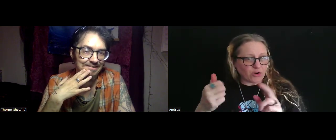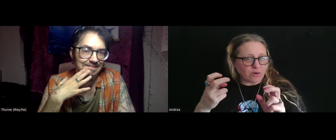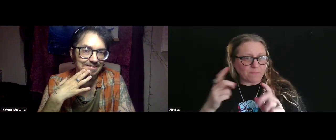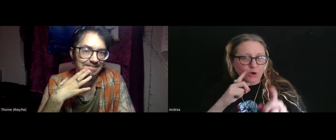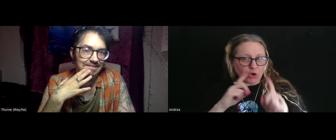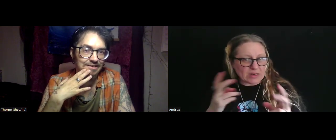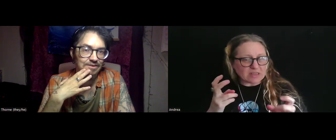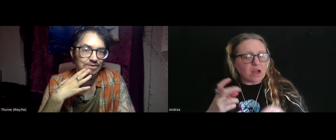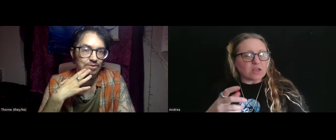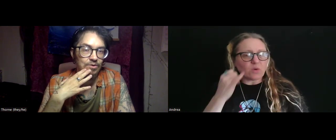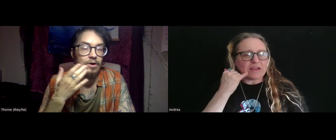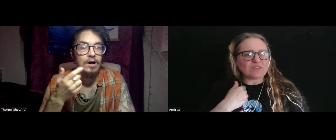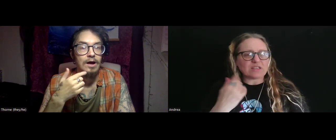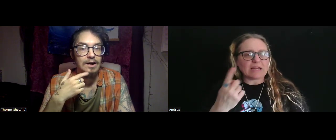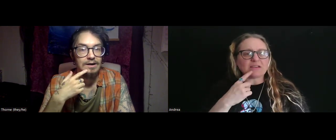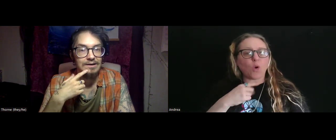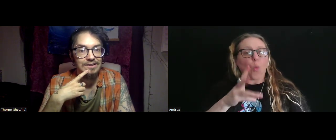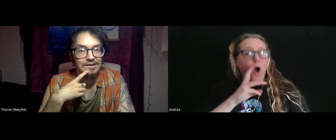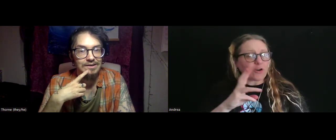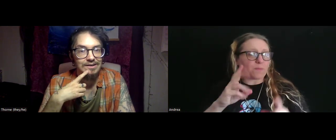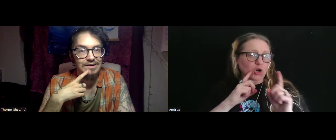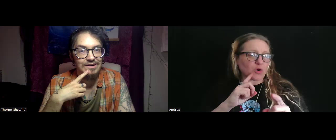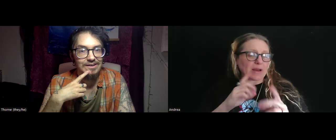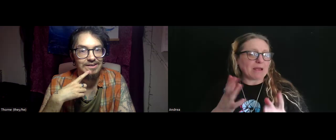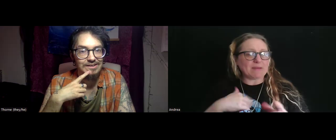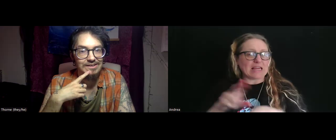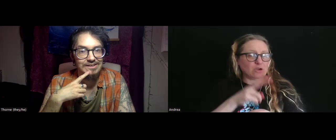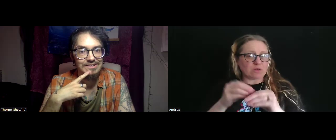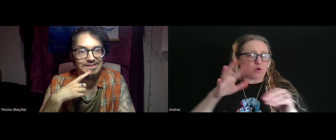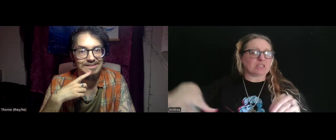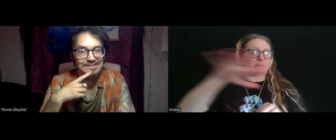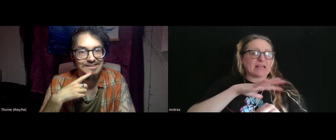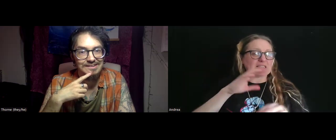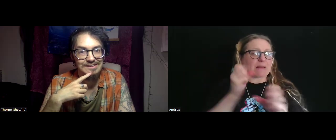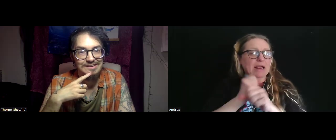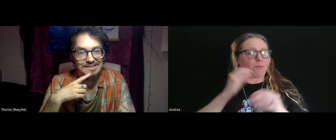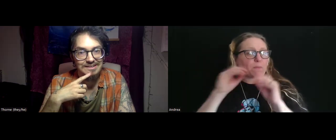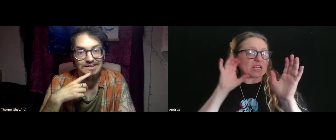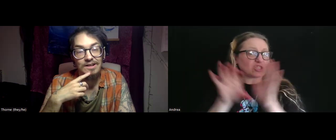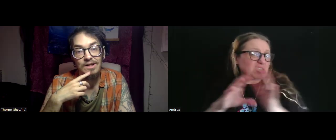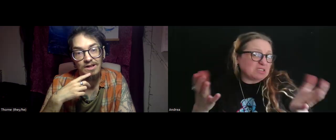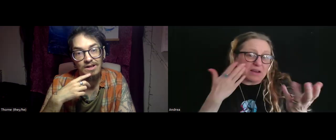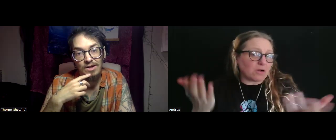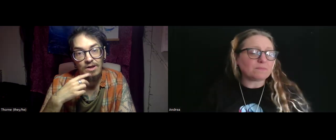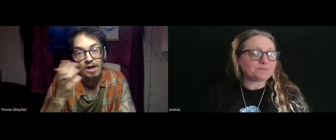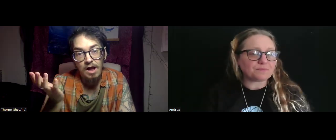other Mercuries. So if somebody has a water Mercury, maybe they use more space and make more pictures. I don't know.